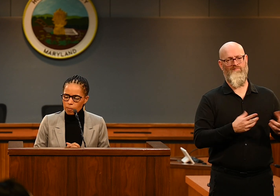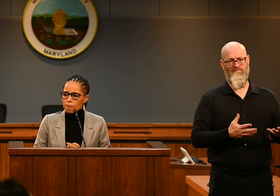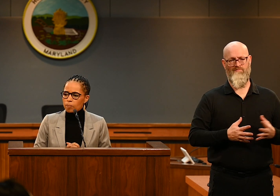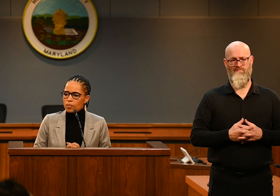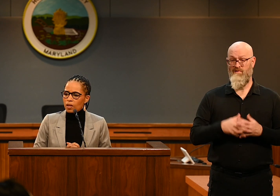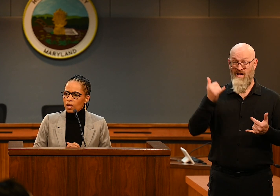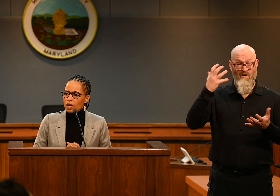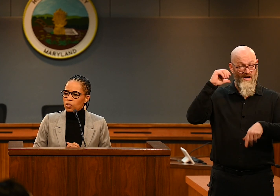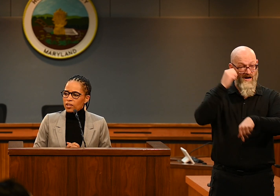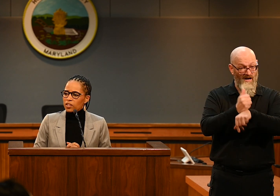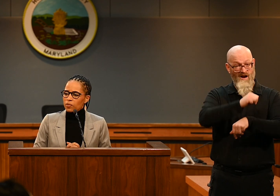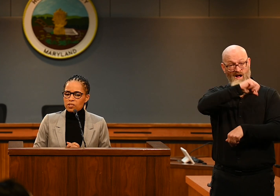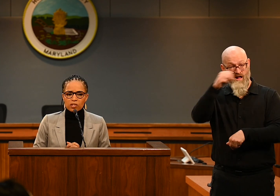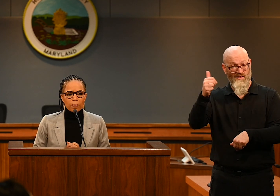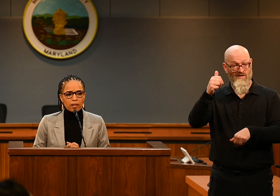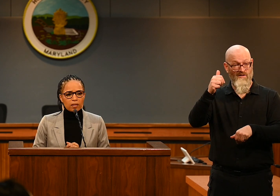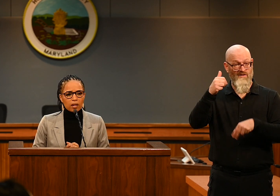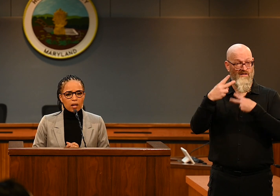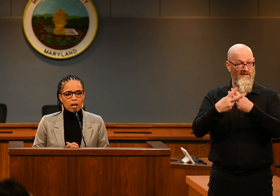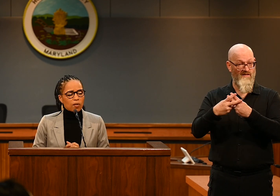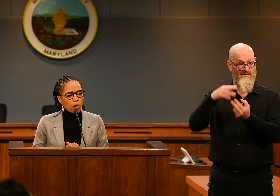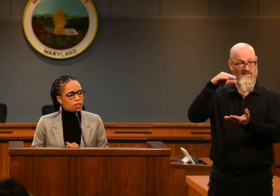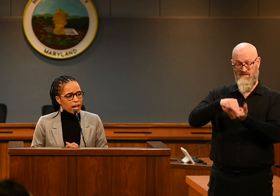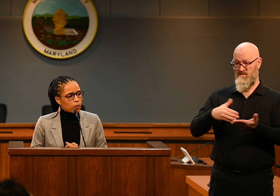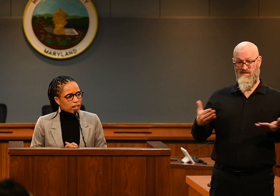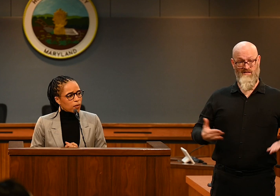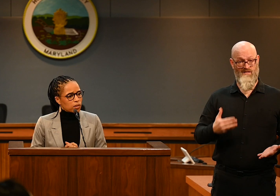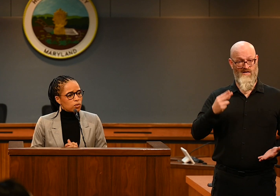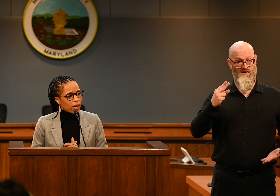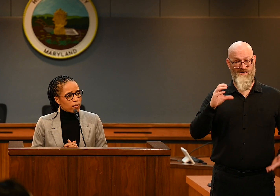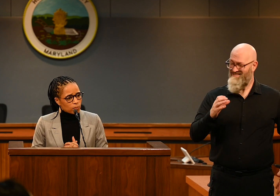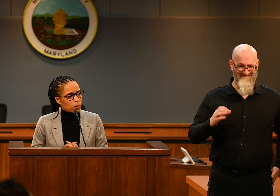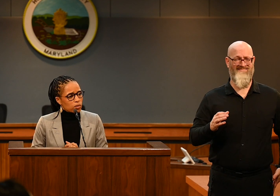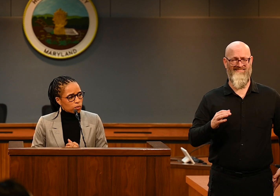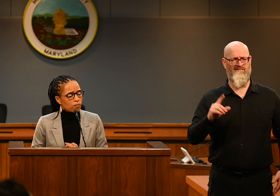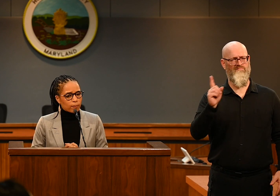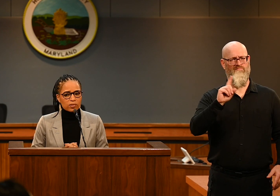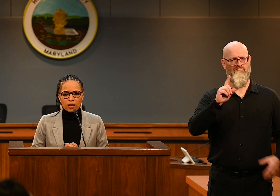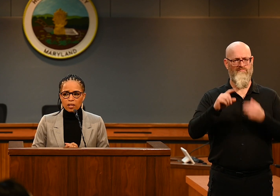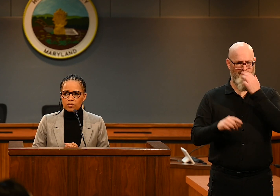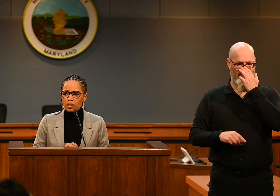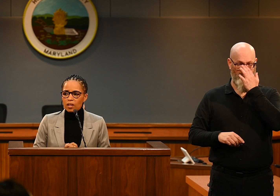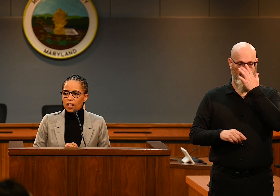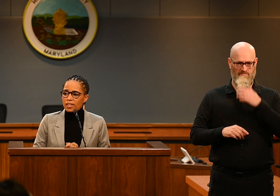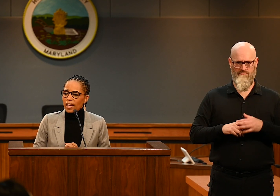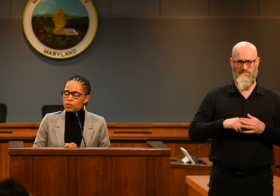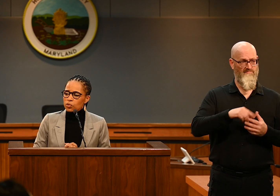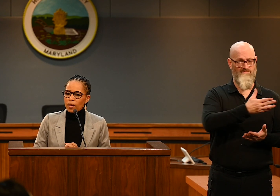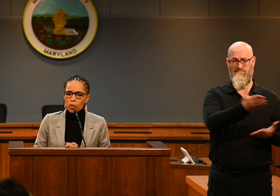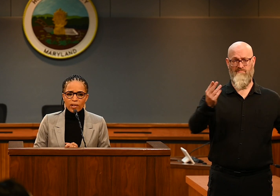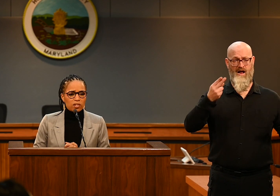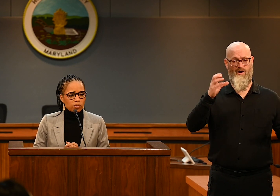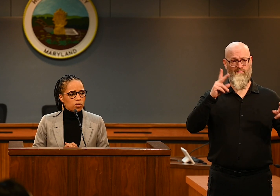County. And so I share the sentiment of all in Howard County who now have spoken through your representatives. And the